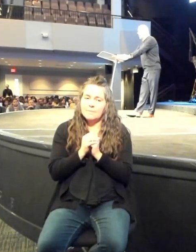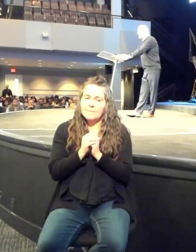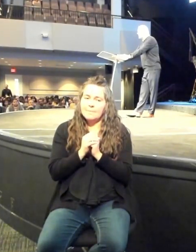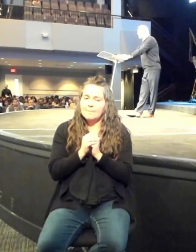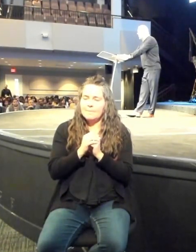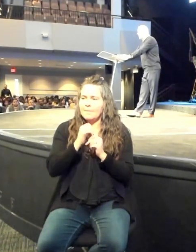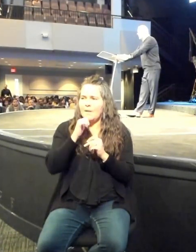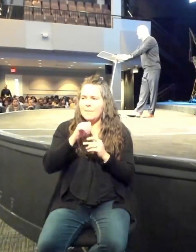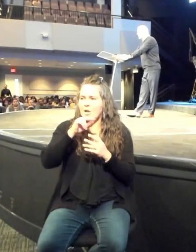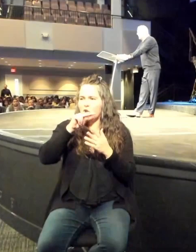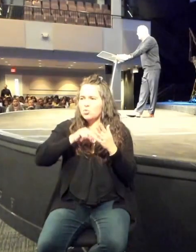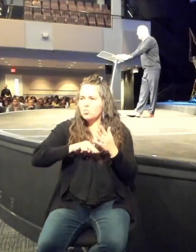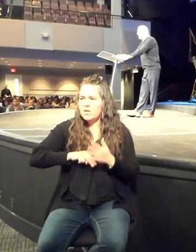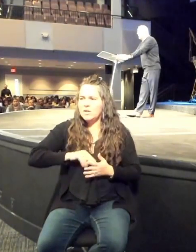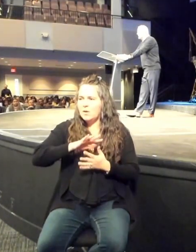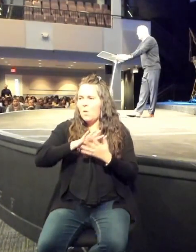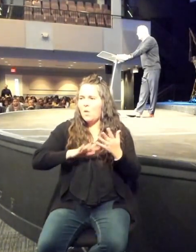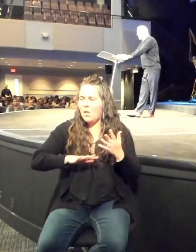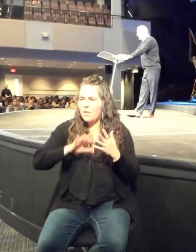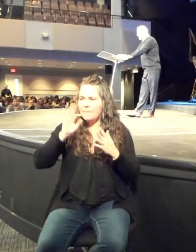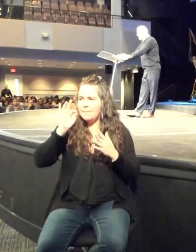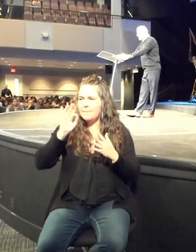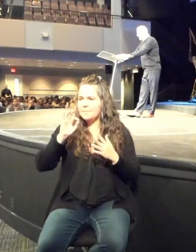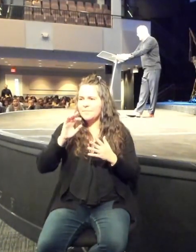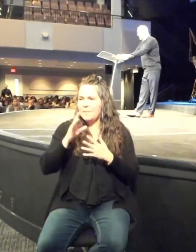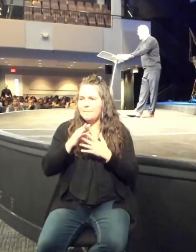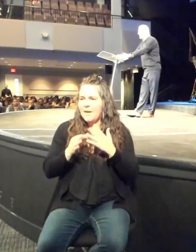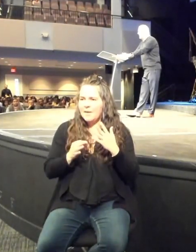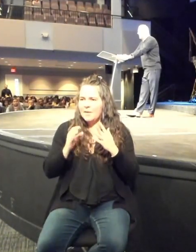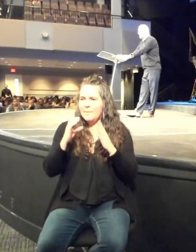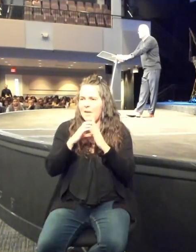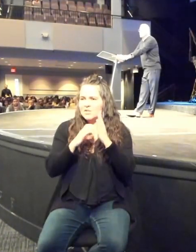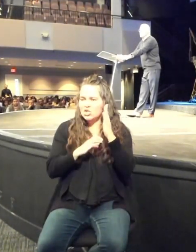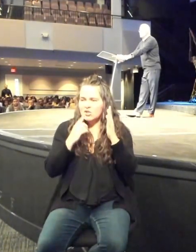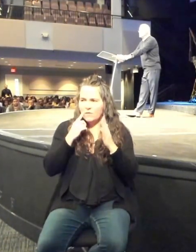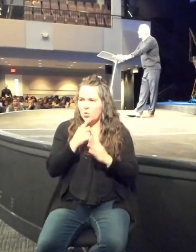these passages for you, but you can read them for yourself. They'll be in the